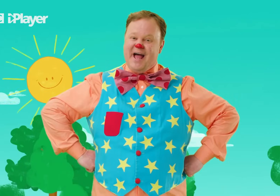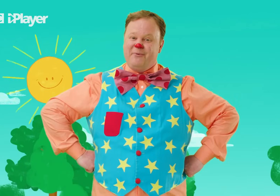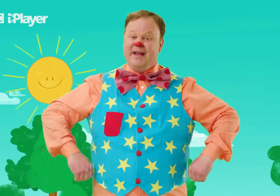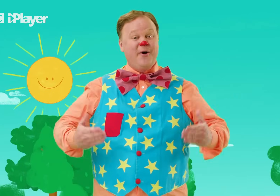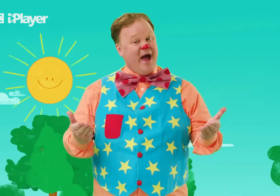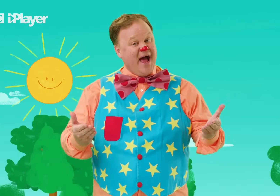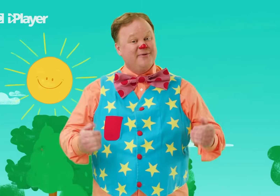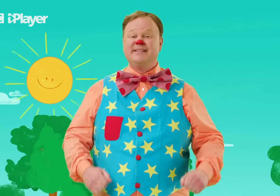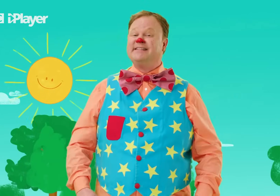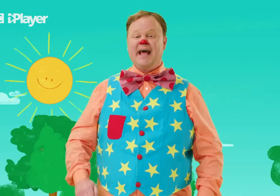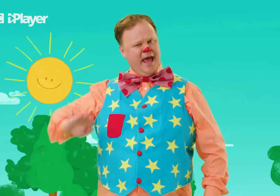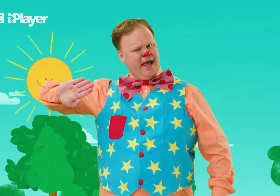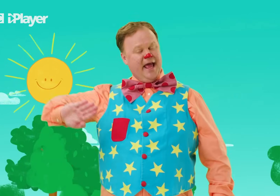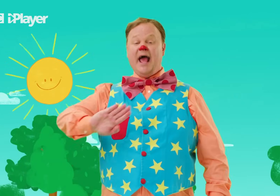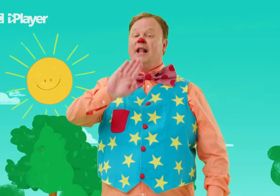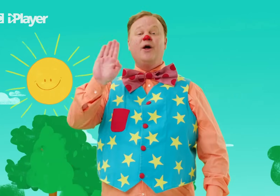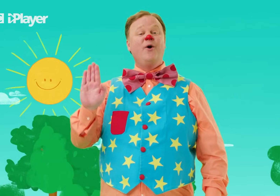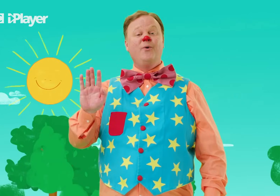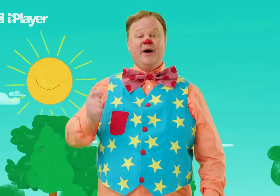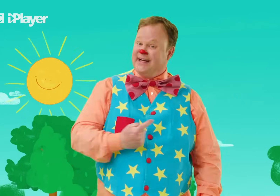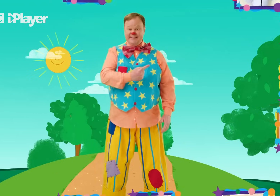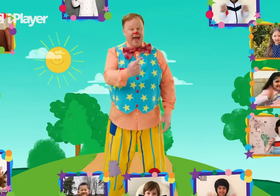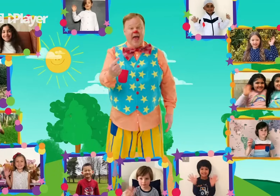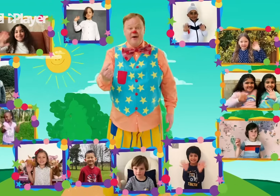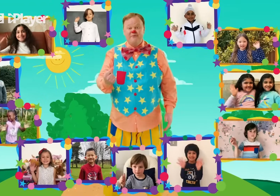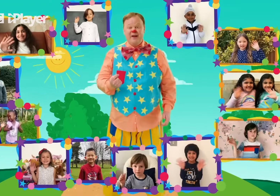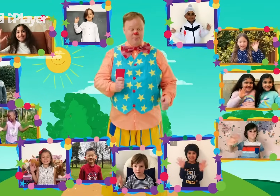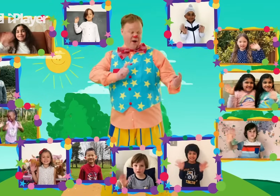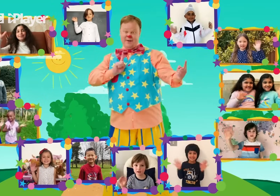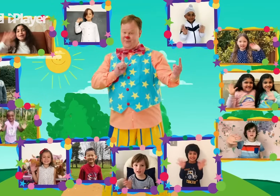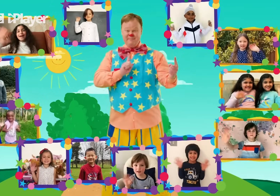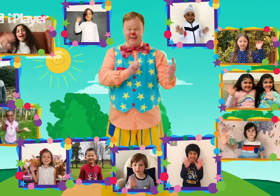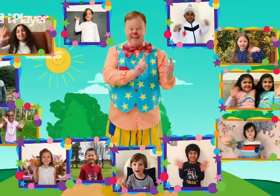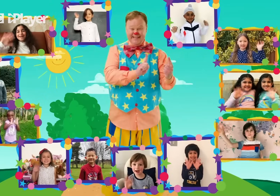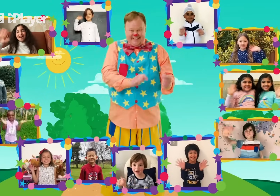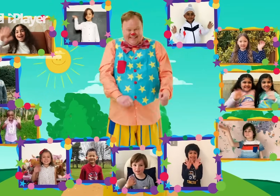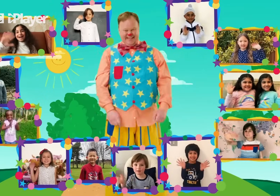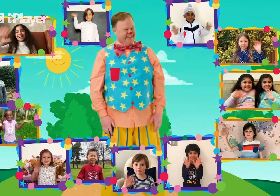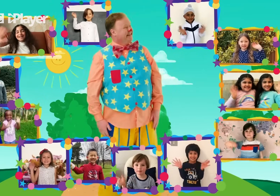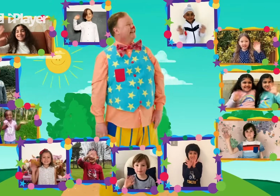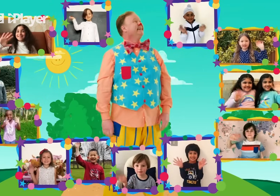Now we know how to say hello to everyone we meet.